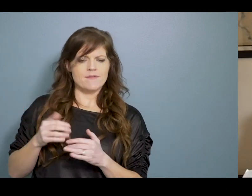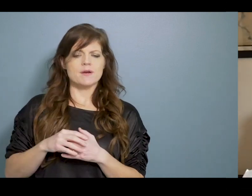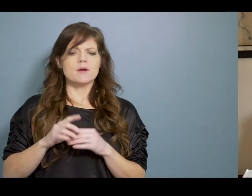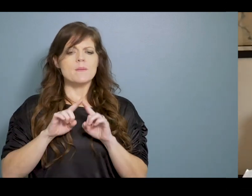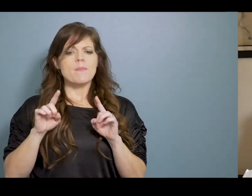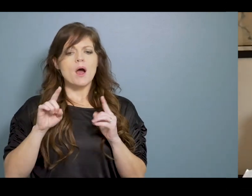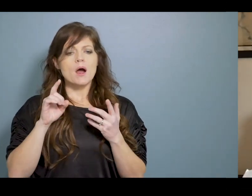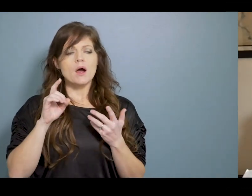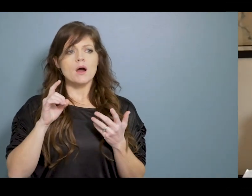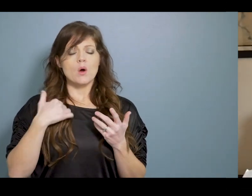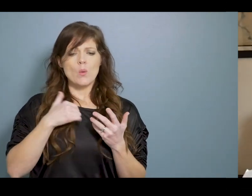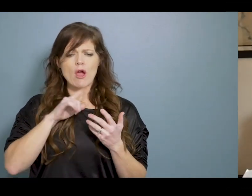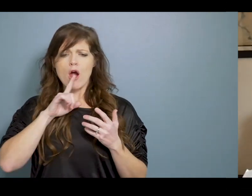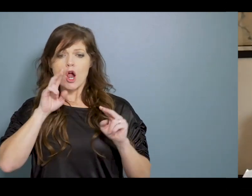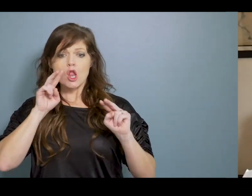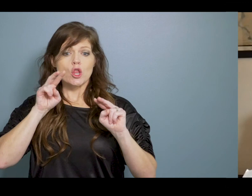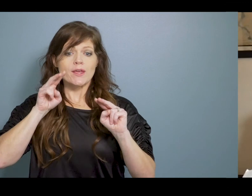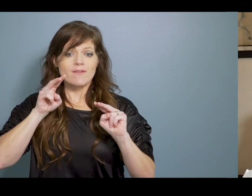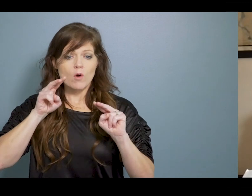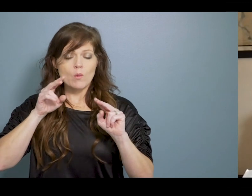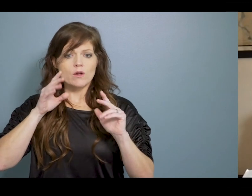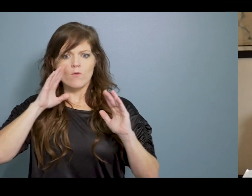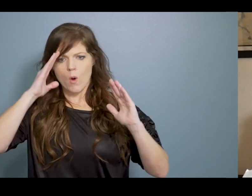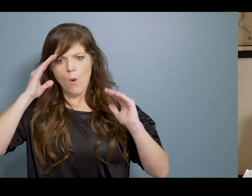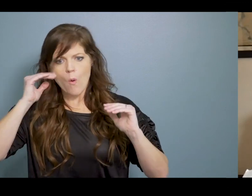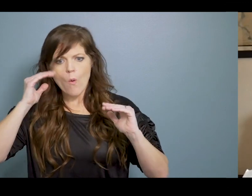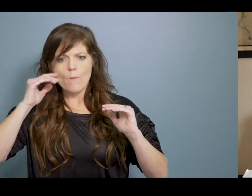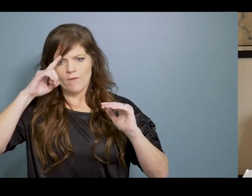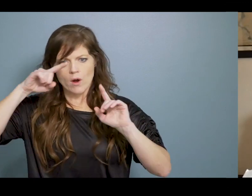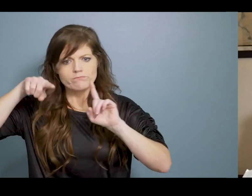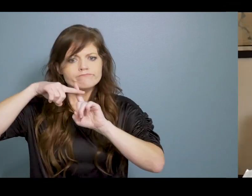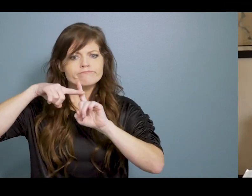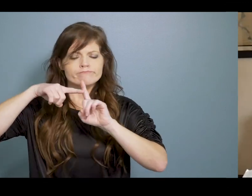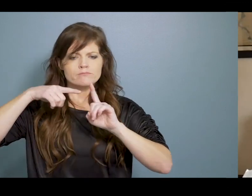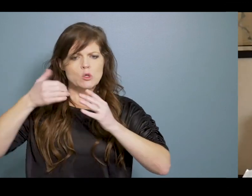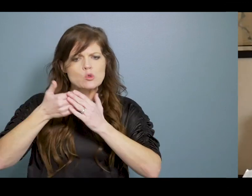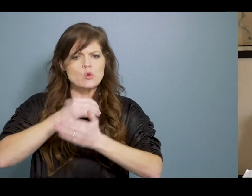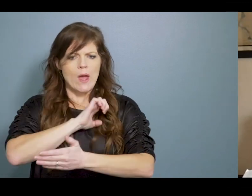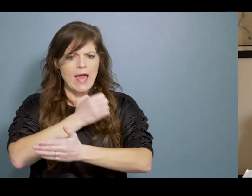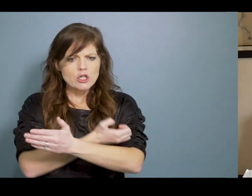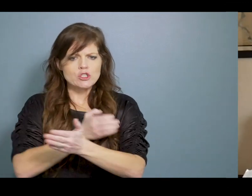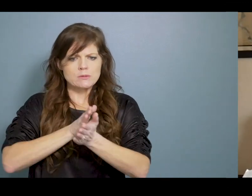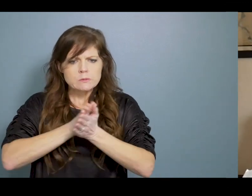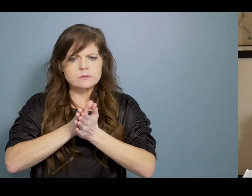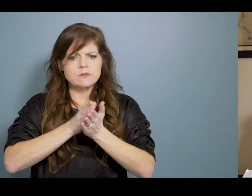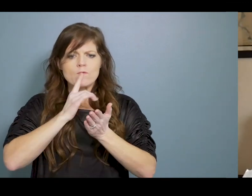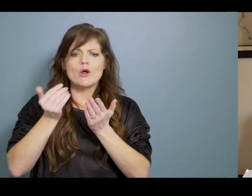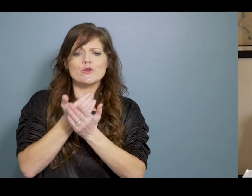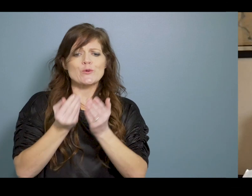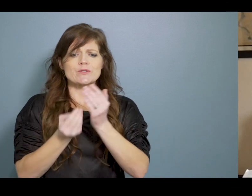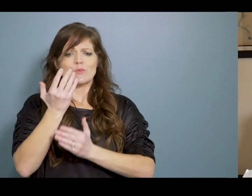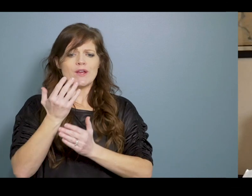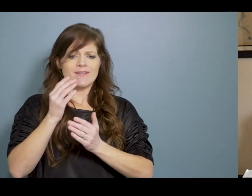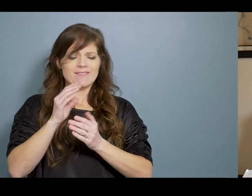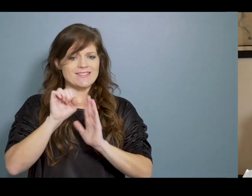look forward, and we look to hope, and we look for the new energy that a new semester brings.